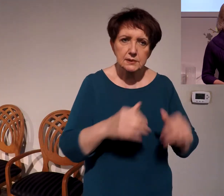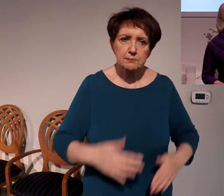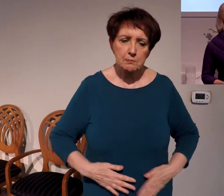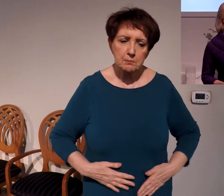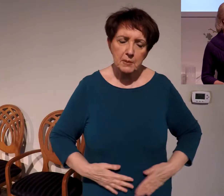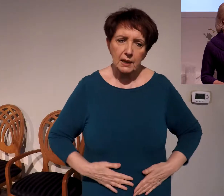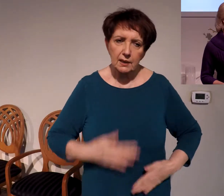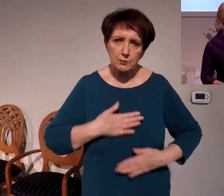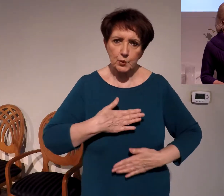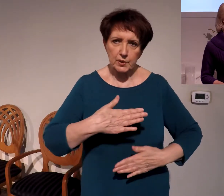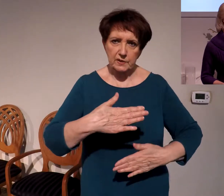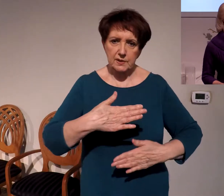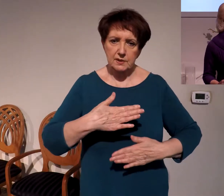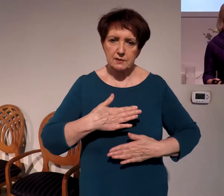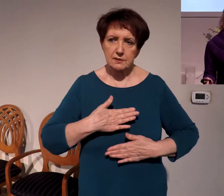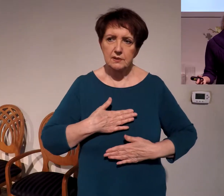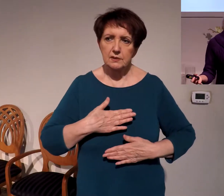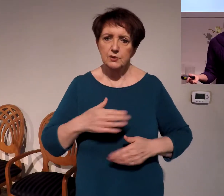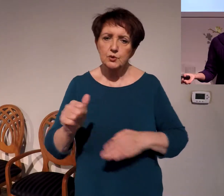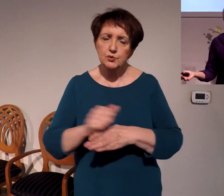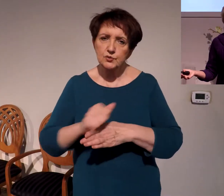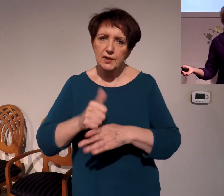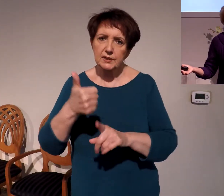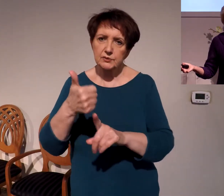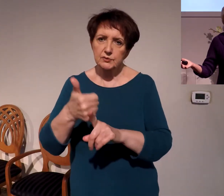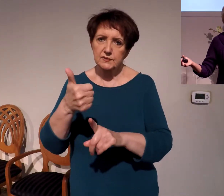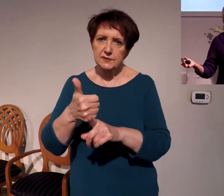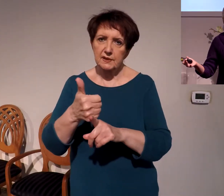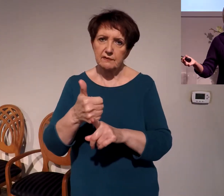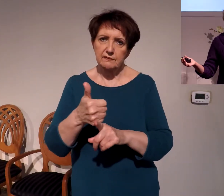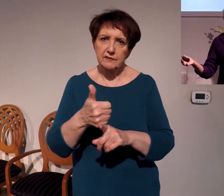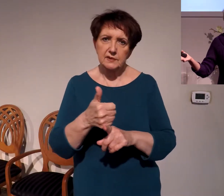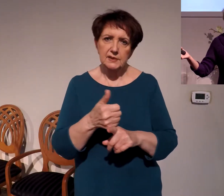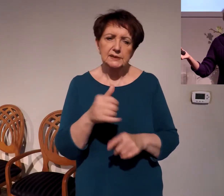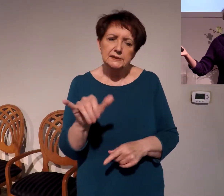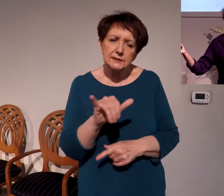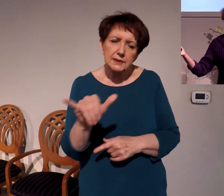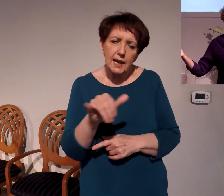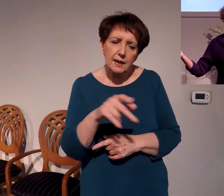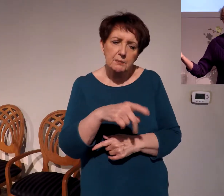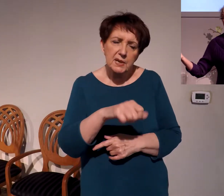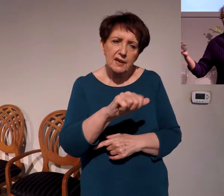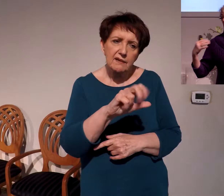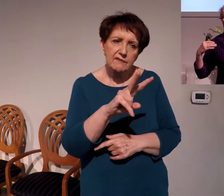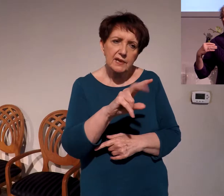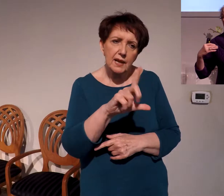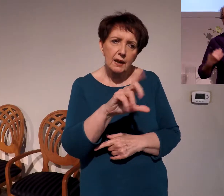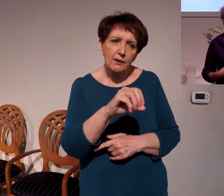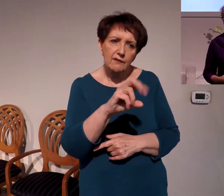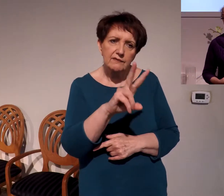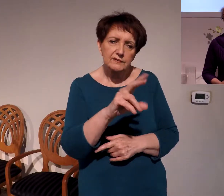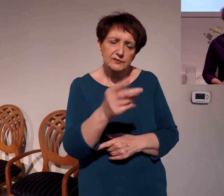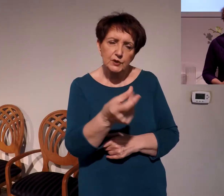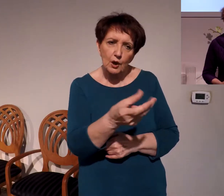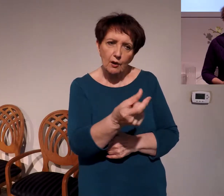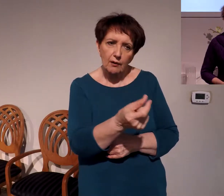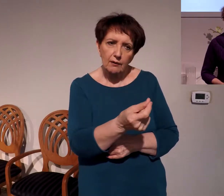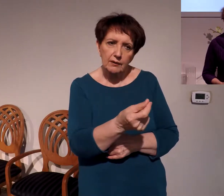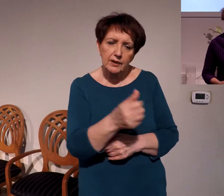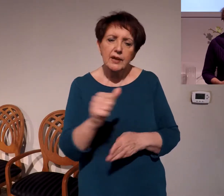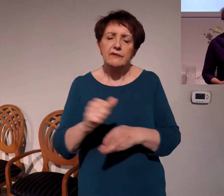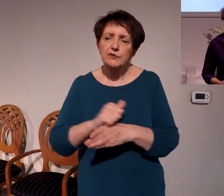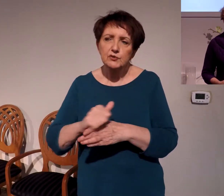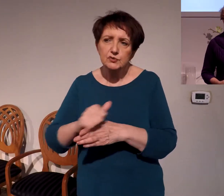actually train ourselves. It's kind of Pavlovian, right? Pavlov's dog. When we train ourselves